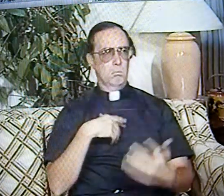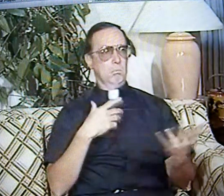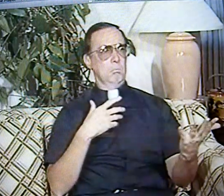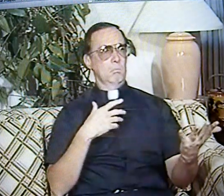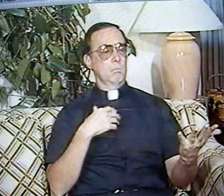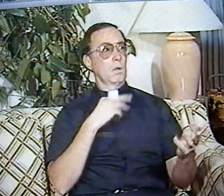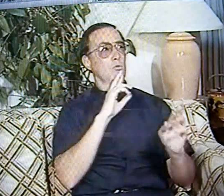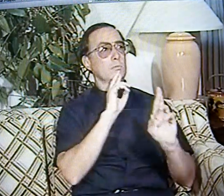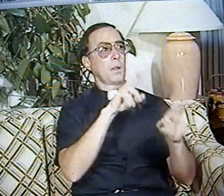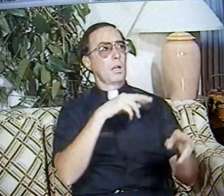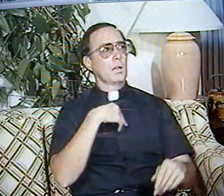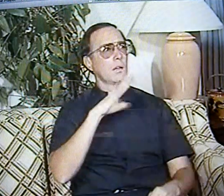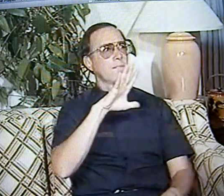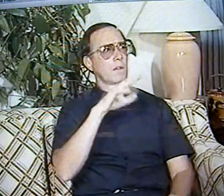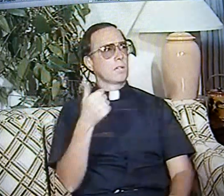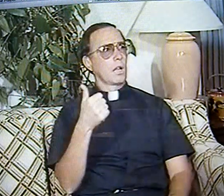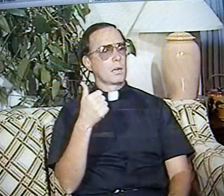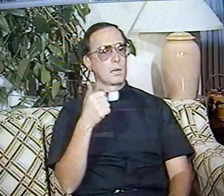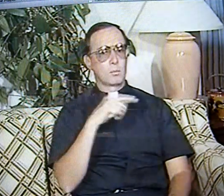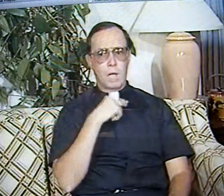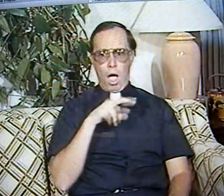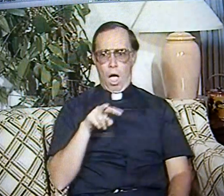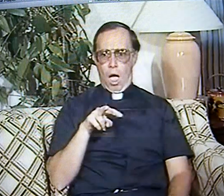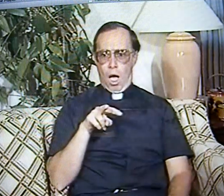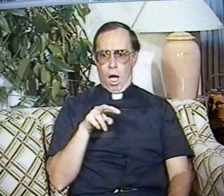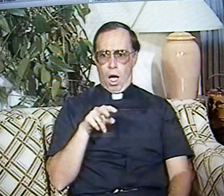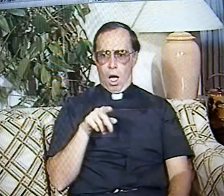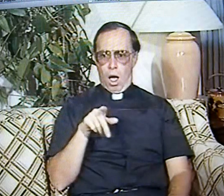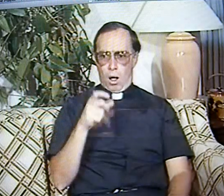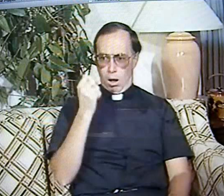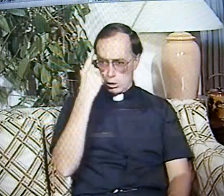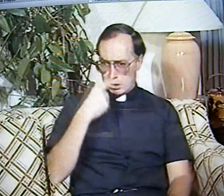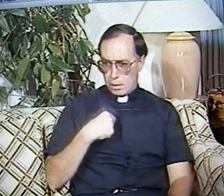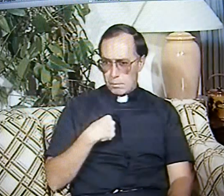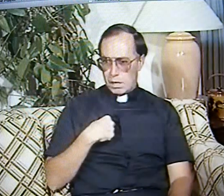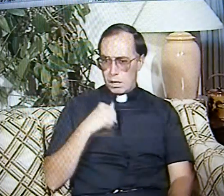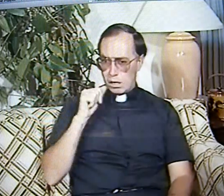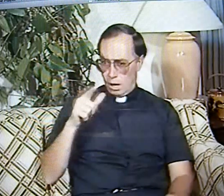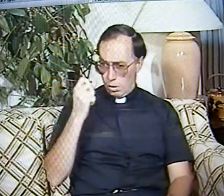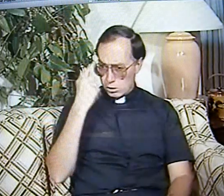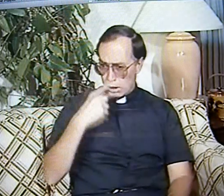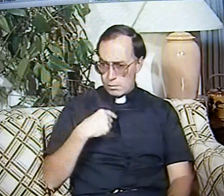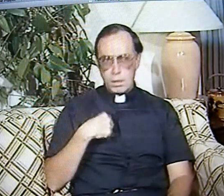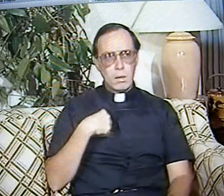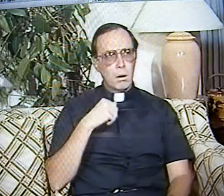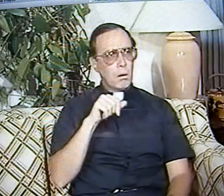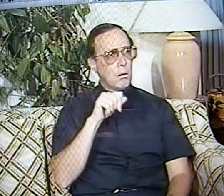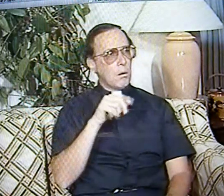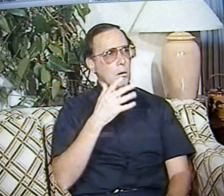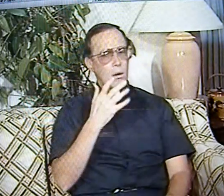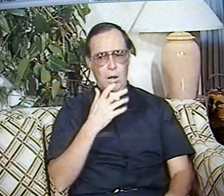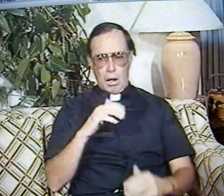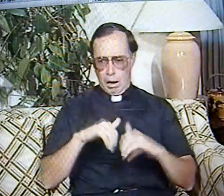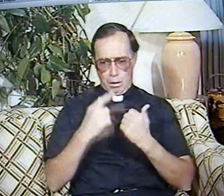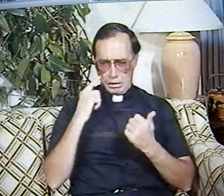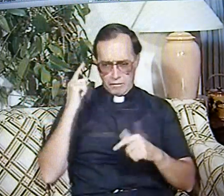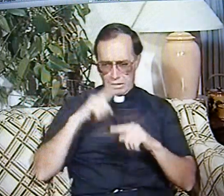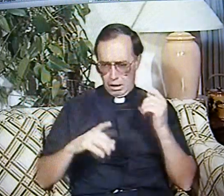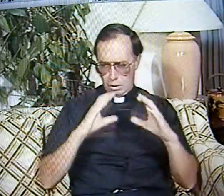I? So I responded 5'10". And he looked at me in amazement, and he said, you know what I just